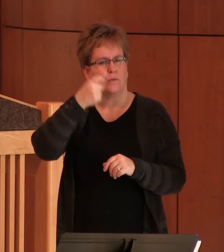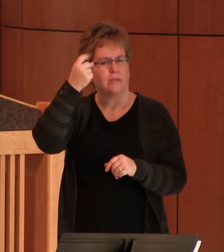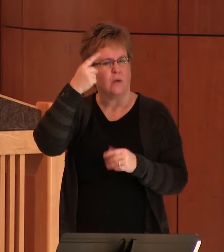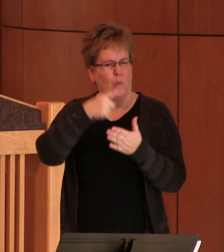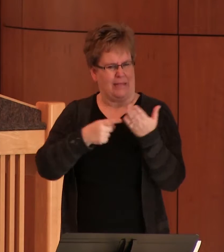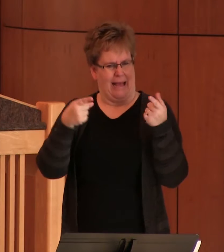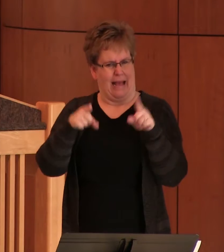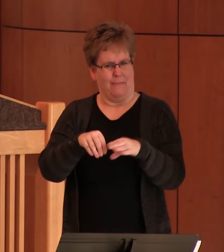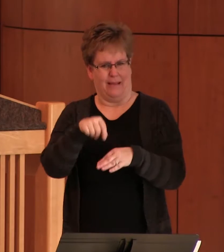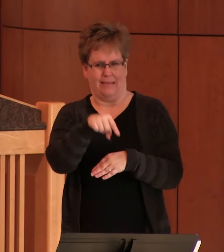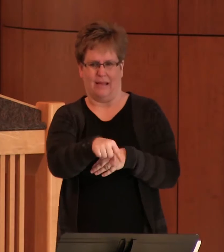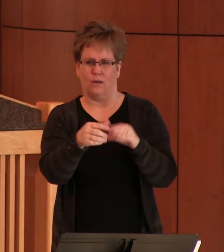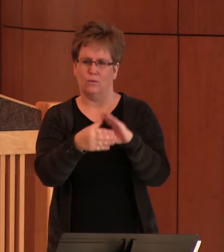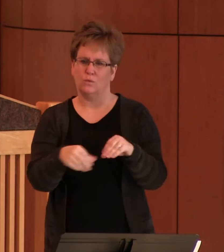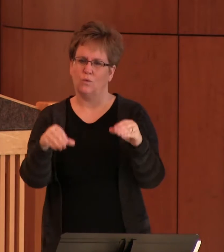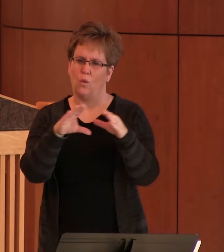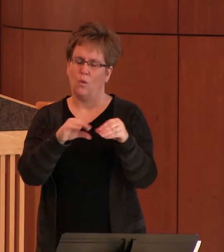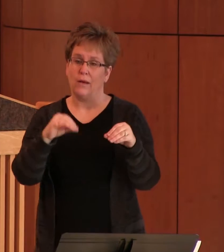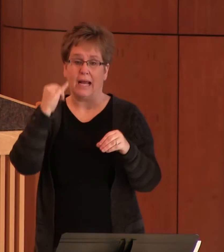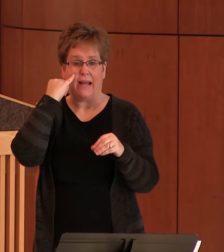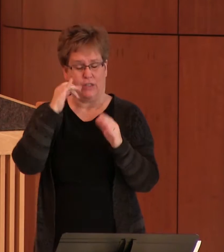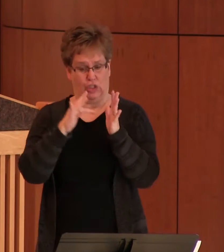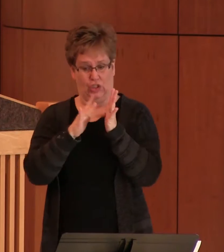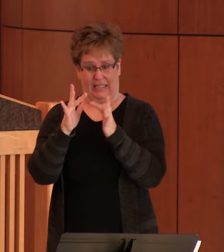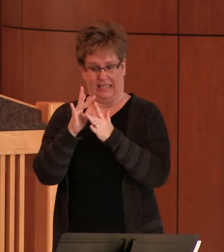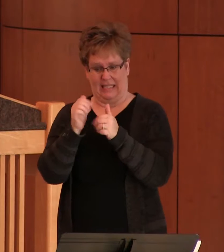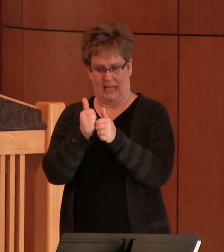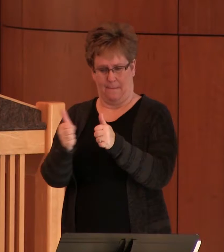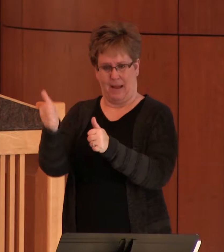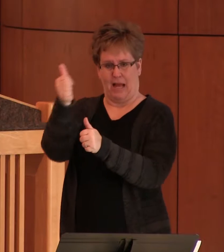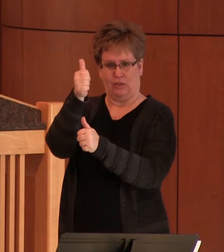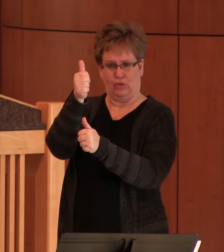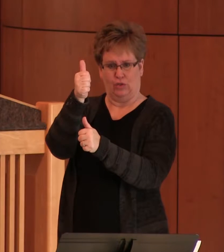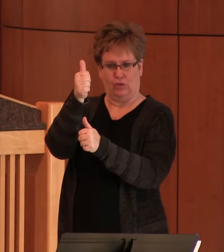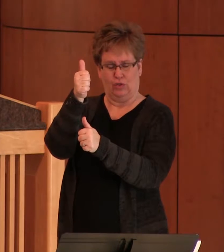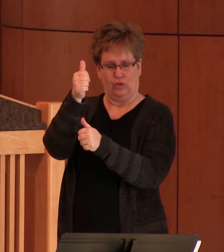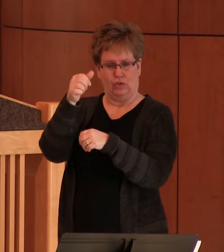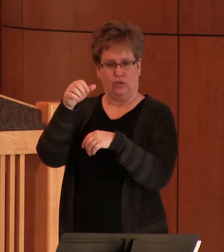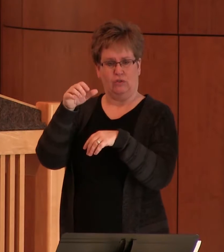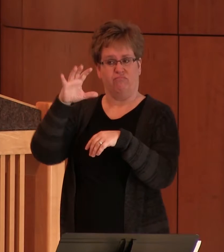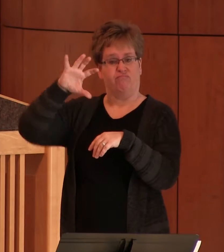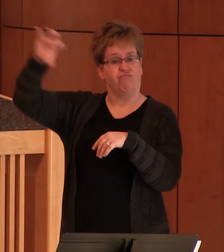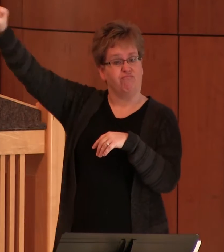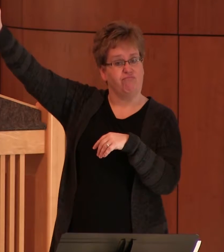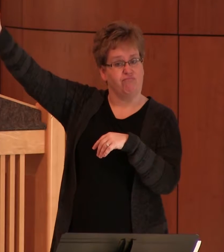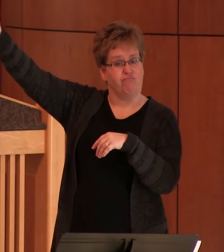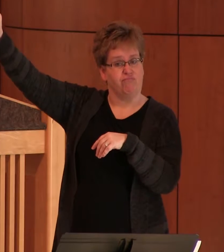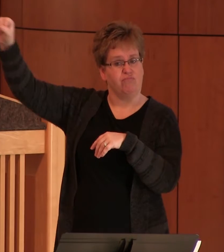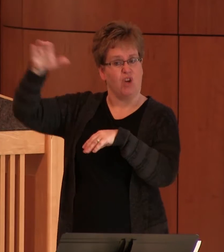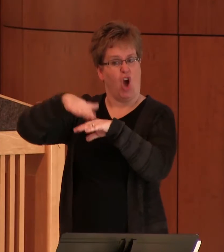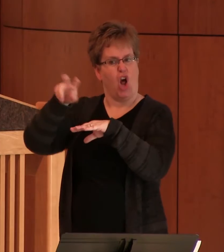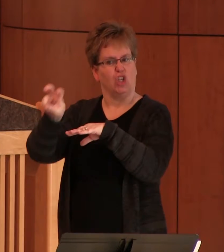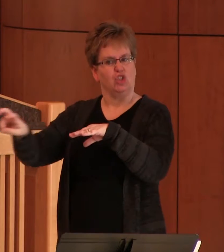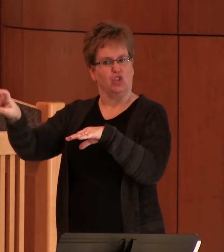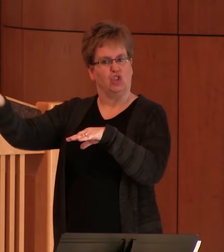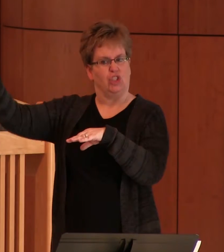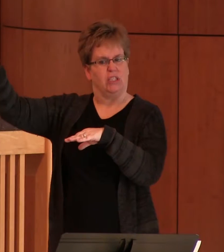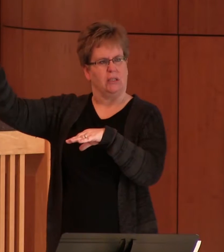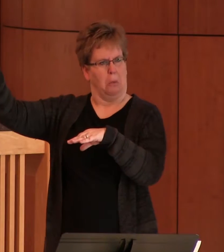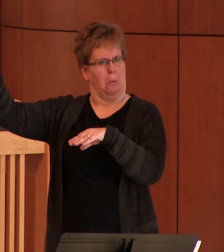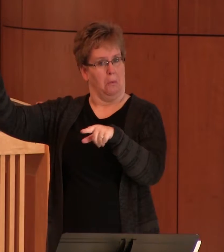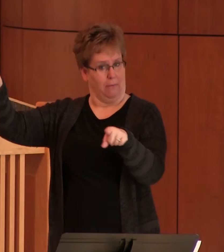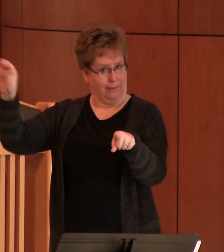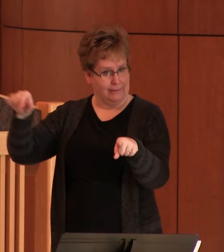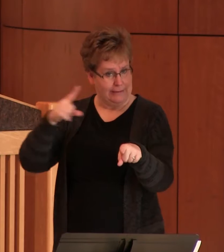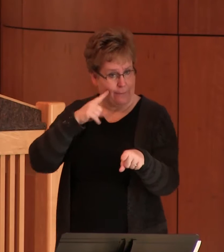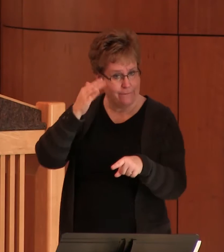what's happening here, because if Jesus is the master who has gone on a long journey, well, this almost starts to sound